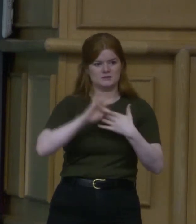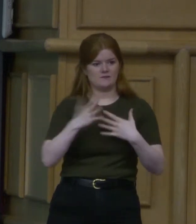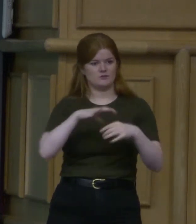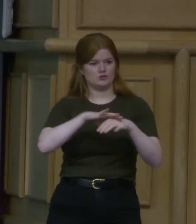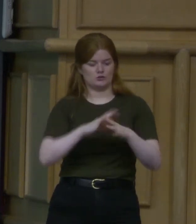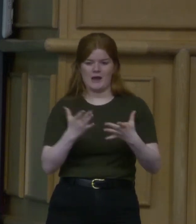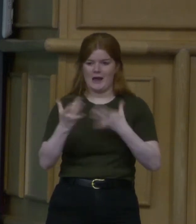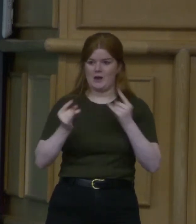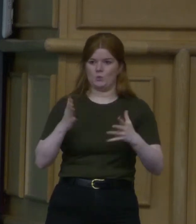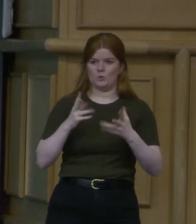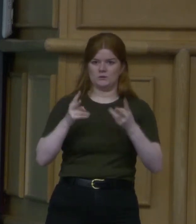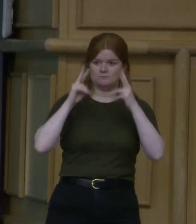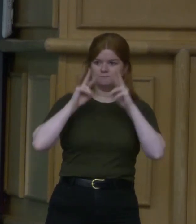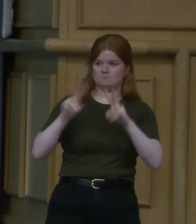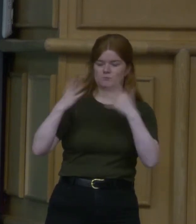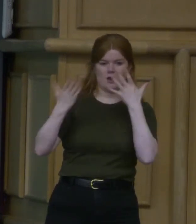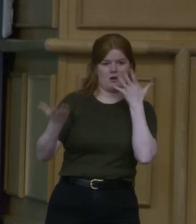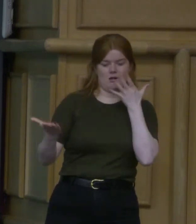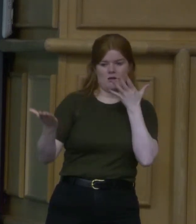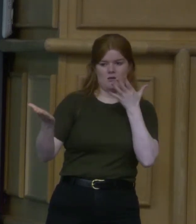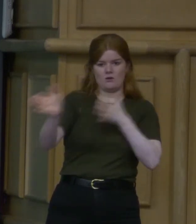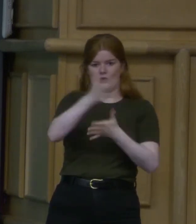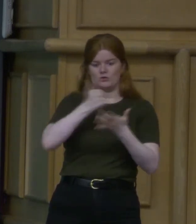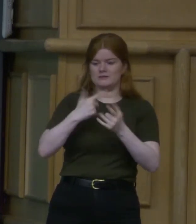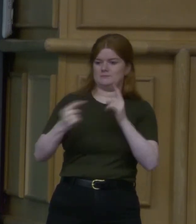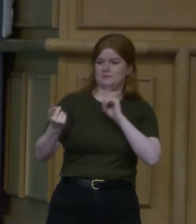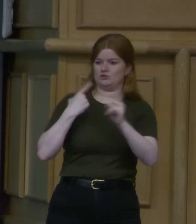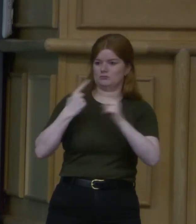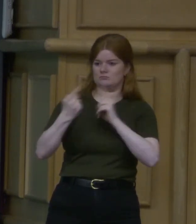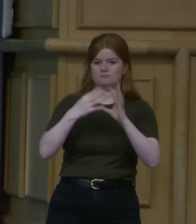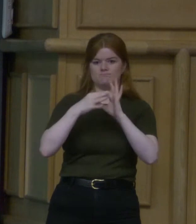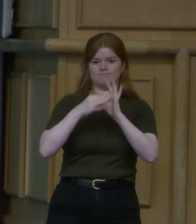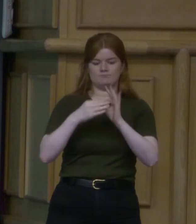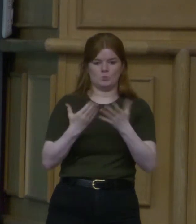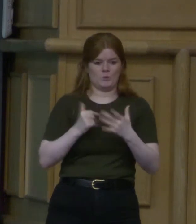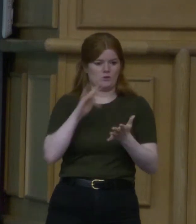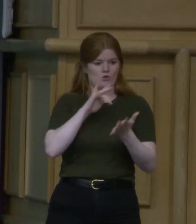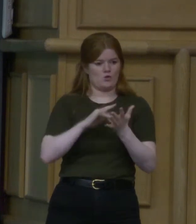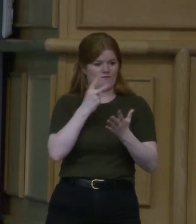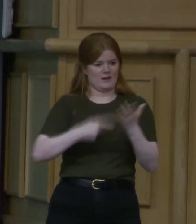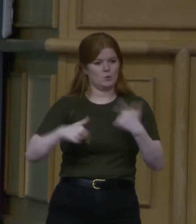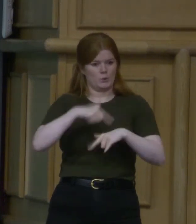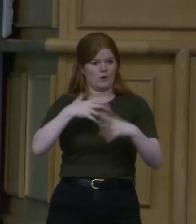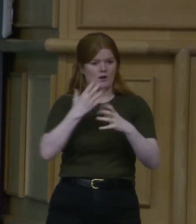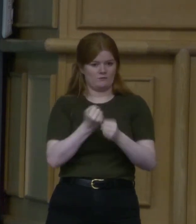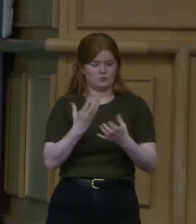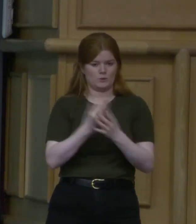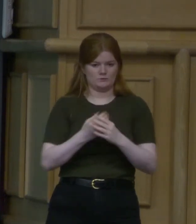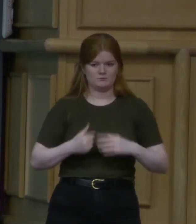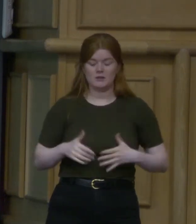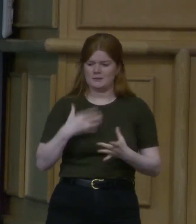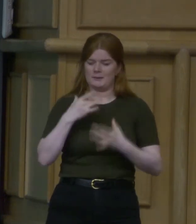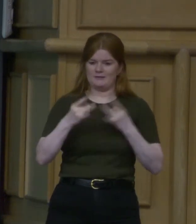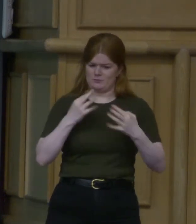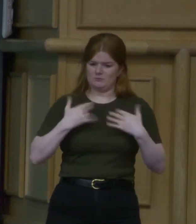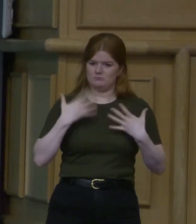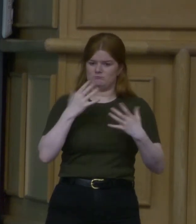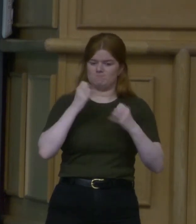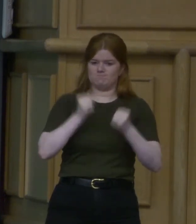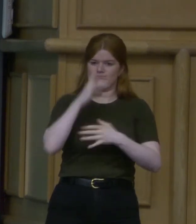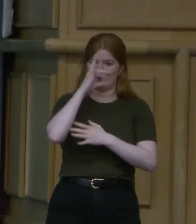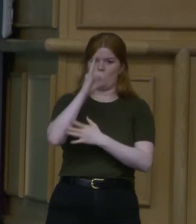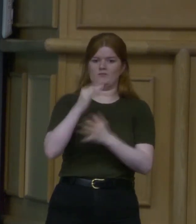we imbue all our international engagement with the core values that we hold as a people. And that gives me great